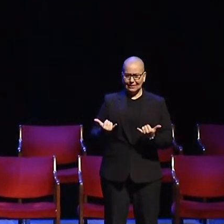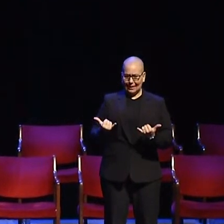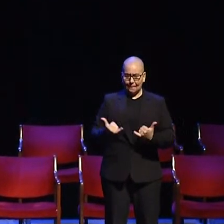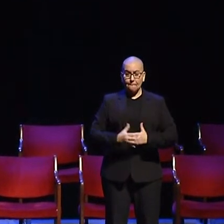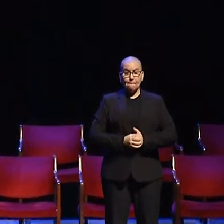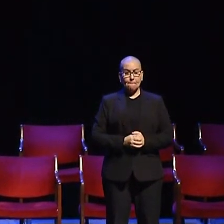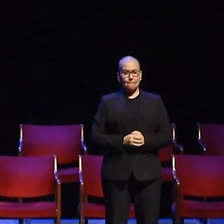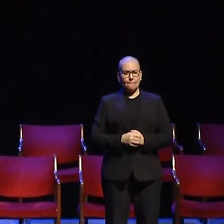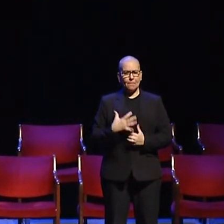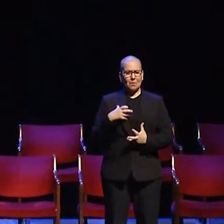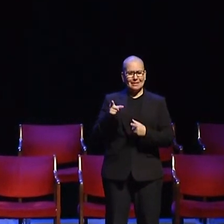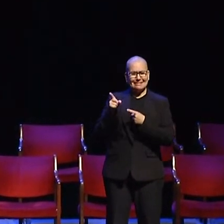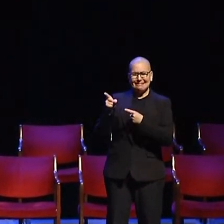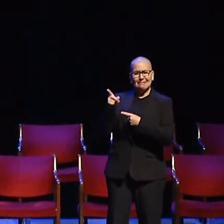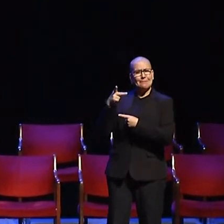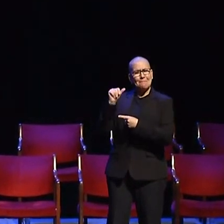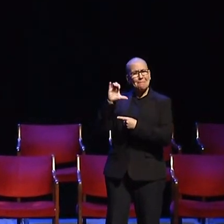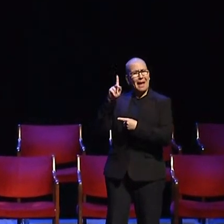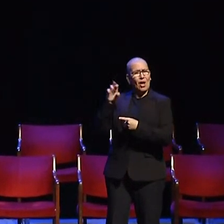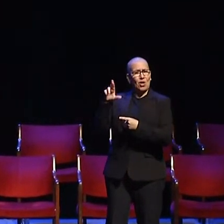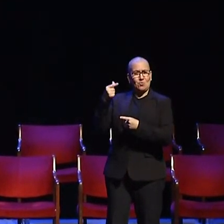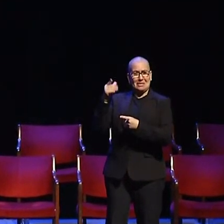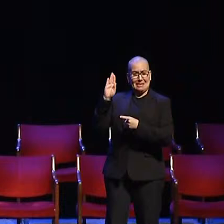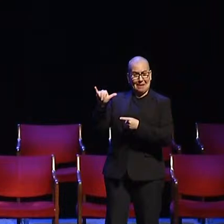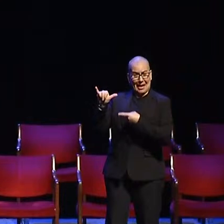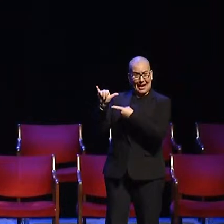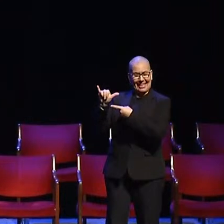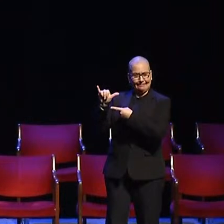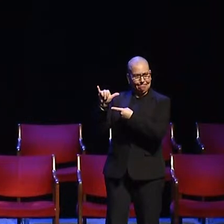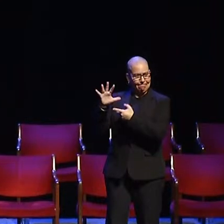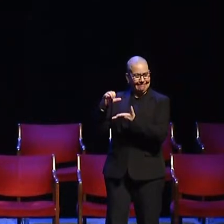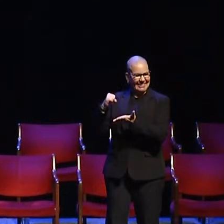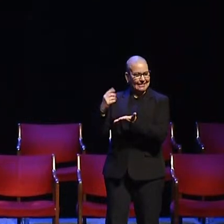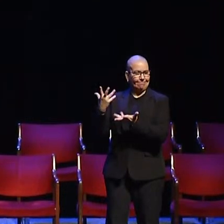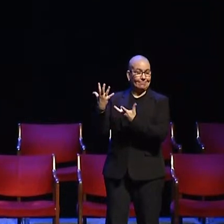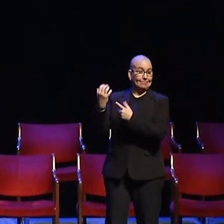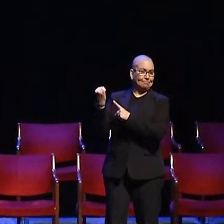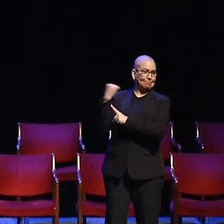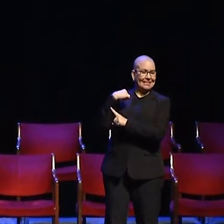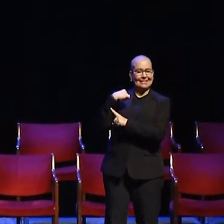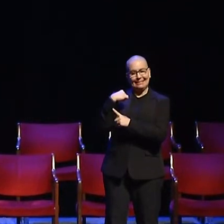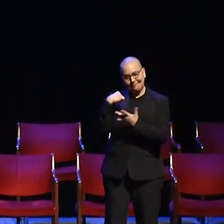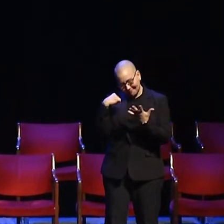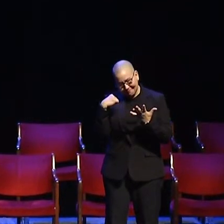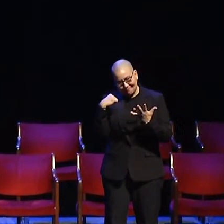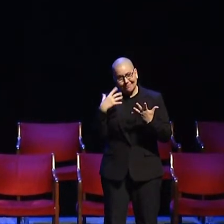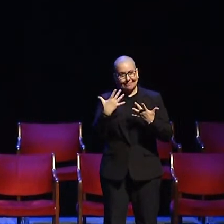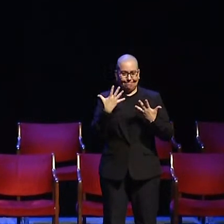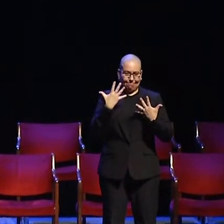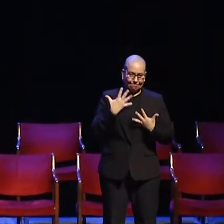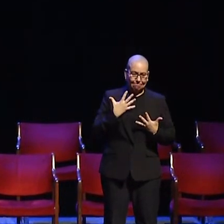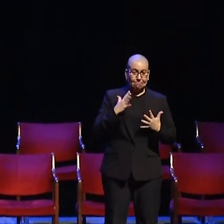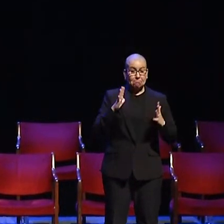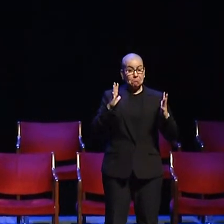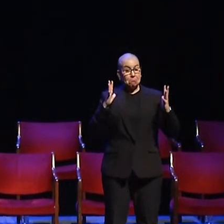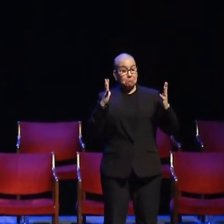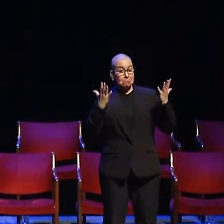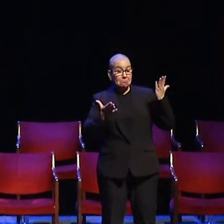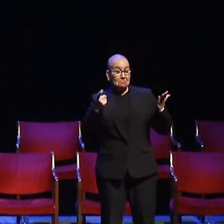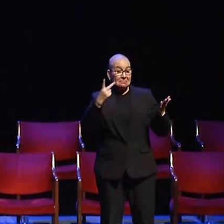out there. But alas, maybe we'll see you again in the playoffs if you make them.